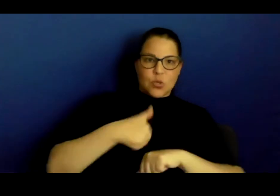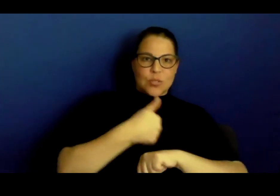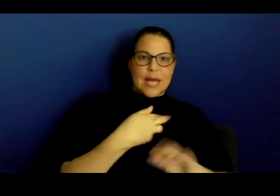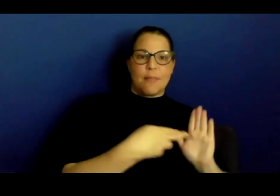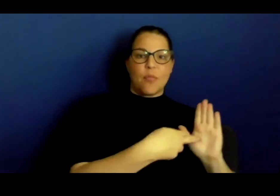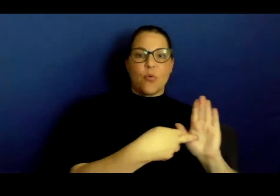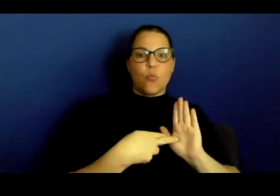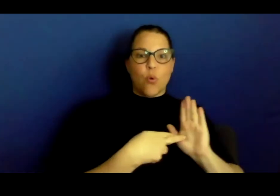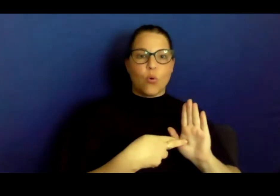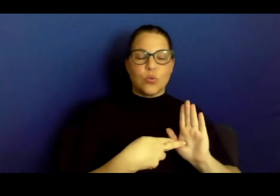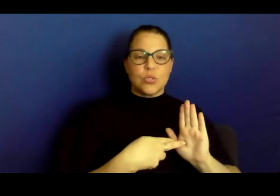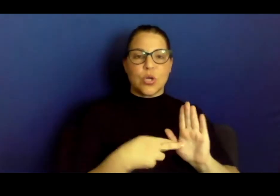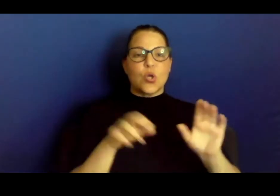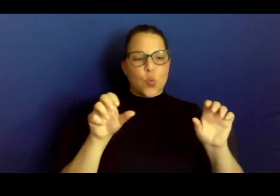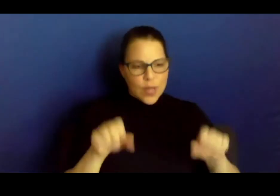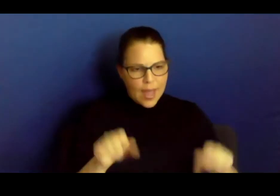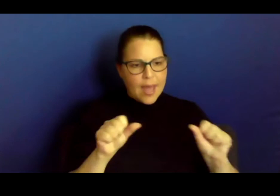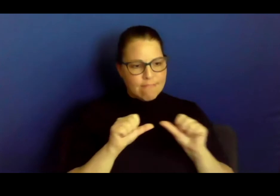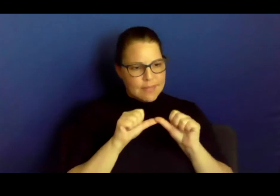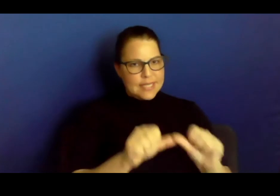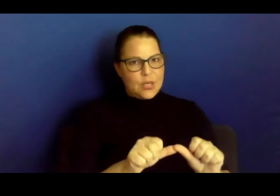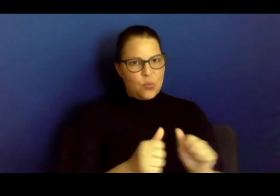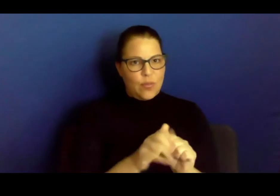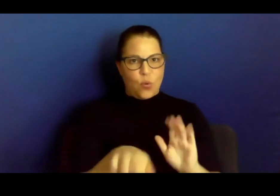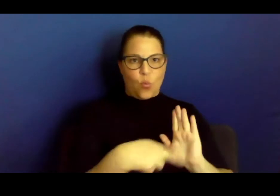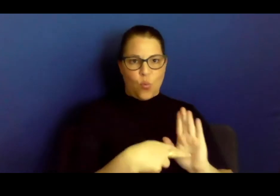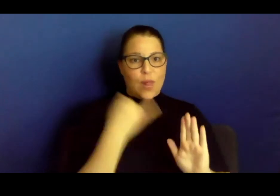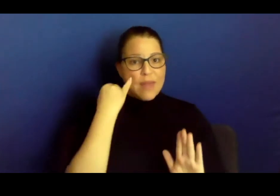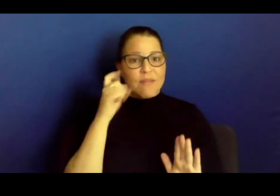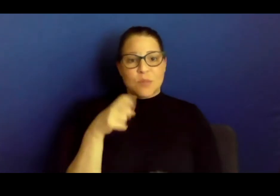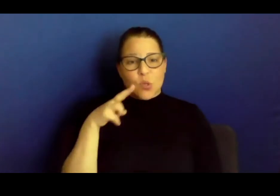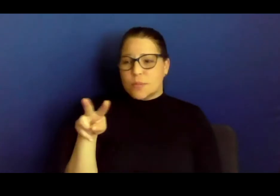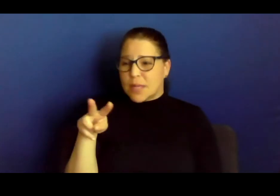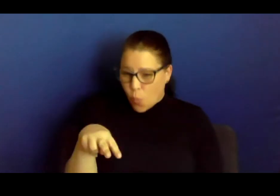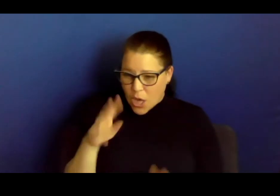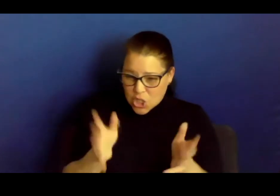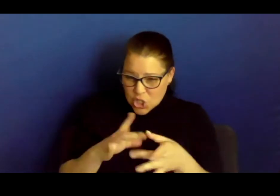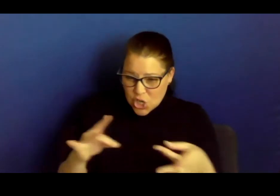allows you to play the role that you're supposed to play. If I'm supposed to be looking at the chat and then also